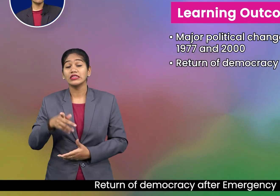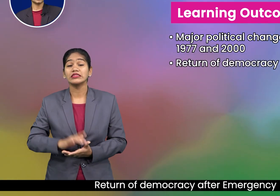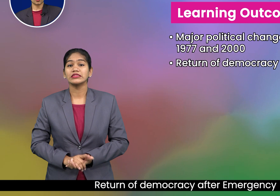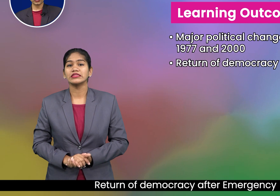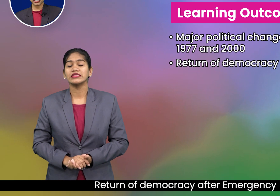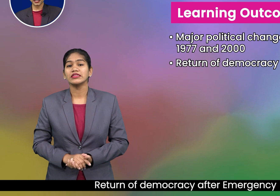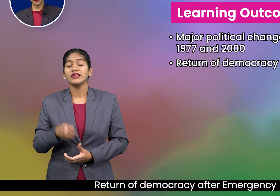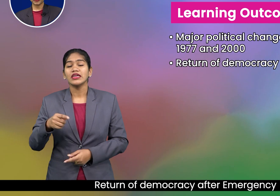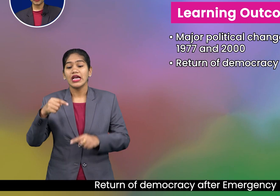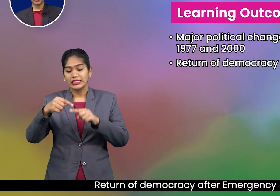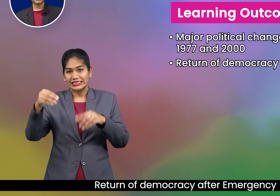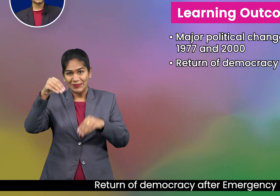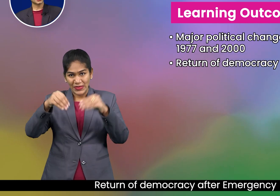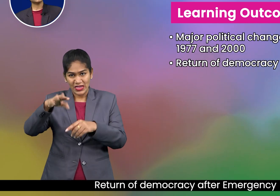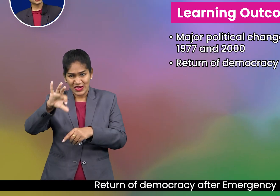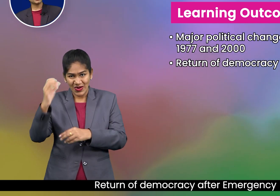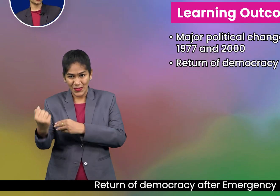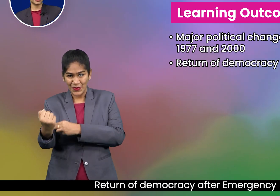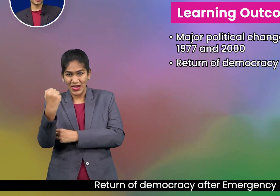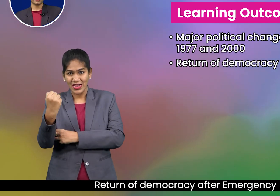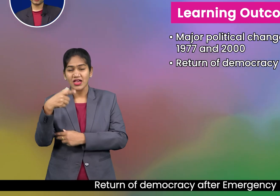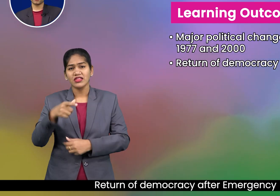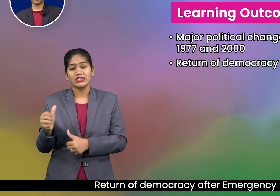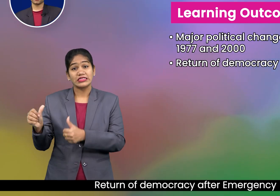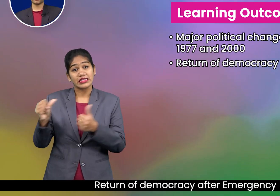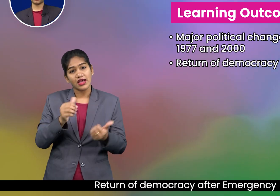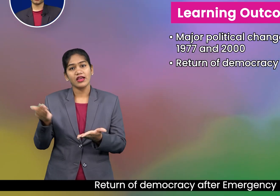Return of democracy after emergency.